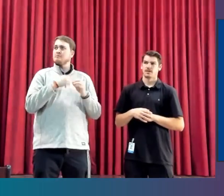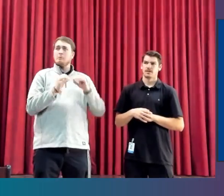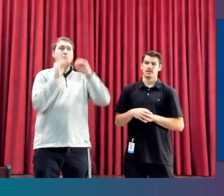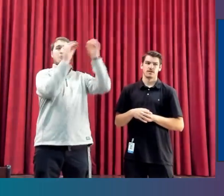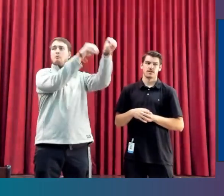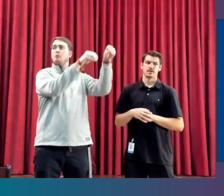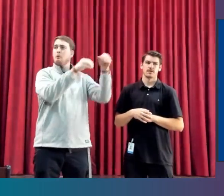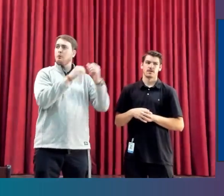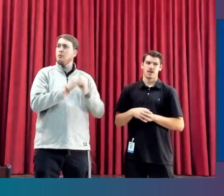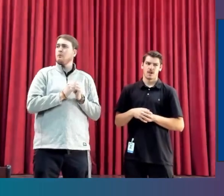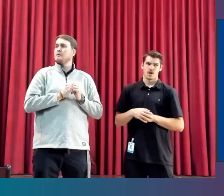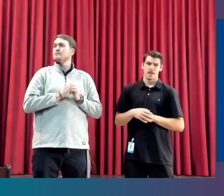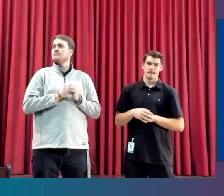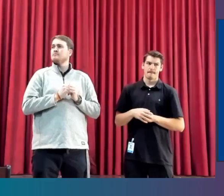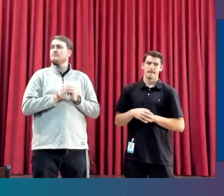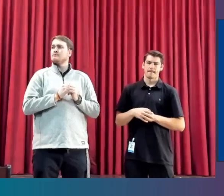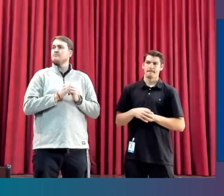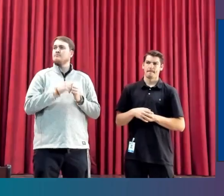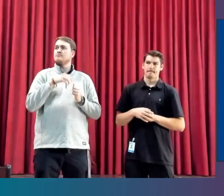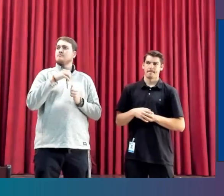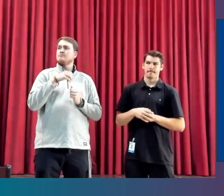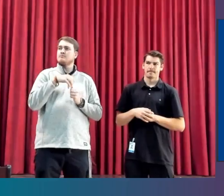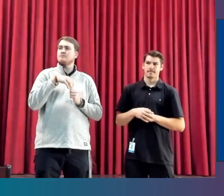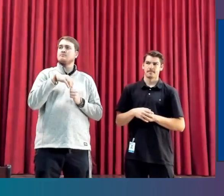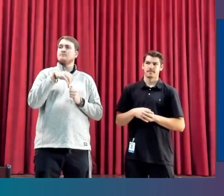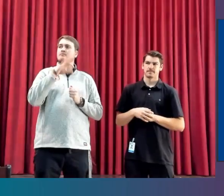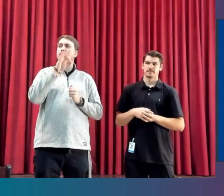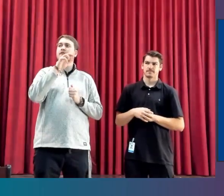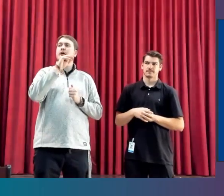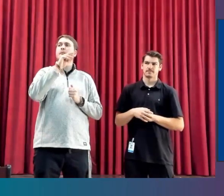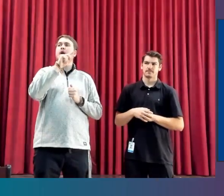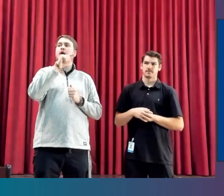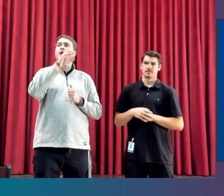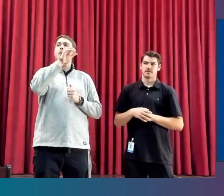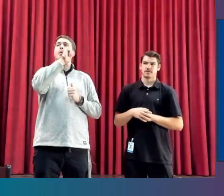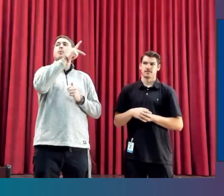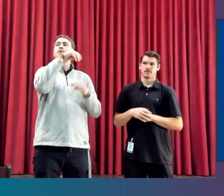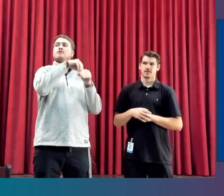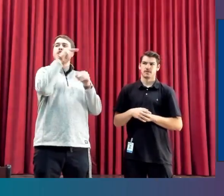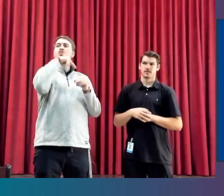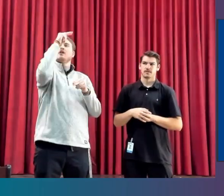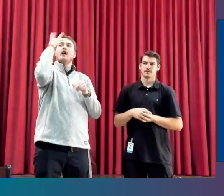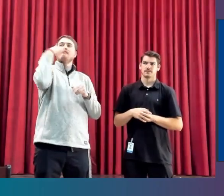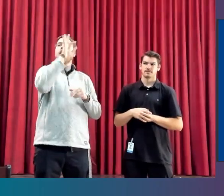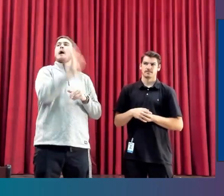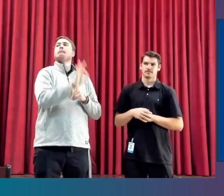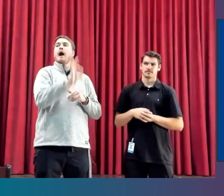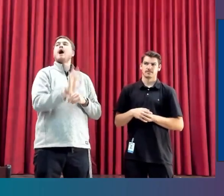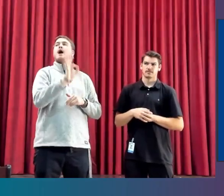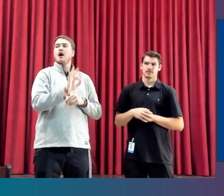you know, there's a lot of deaf folks that need a lot of help in finding new places to live.